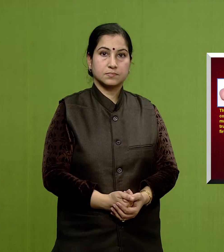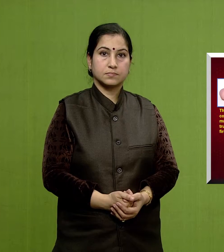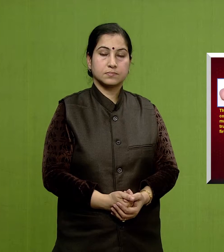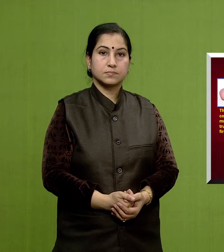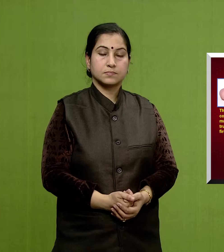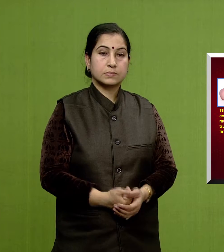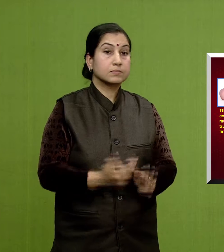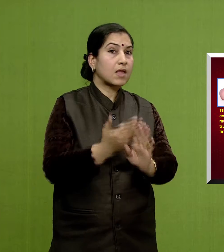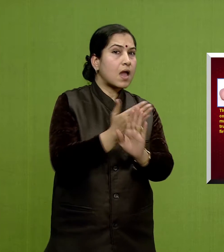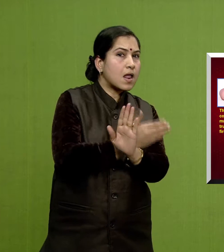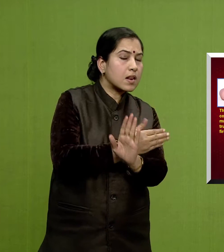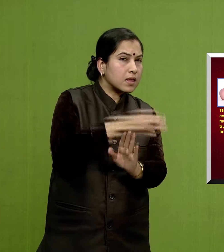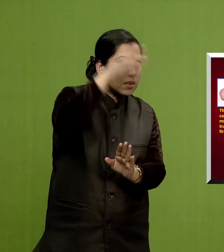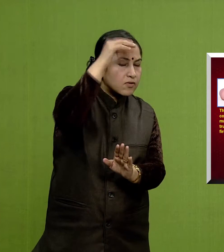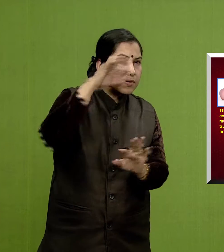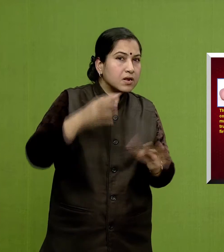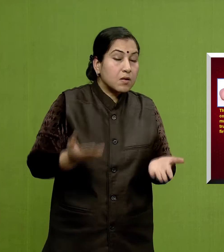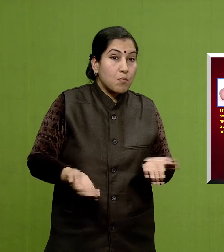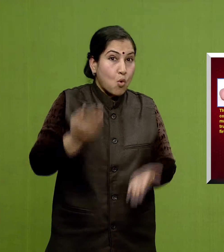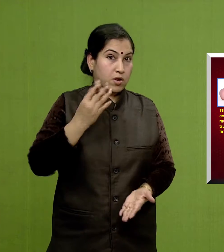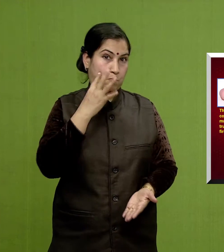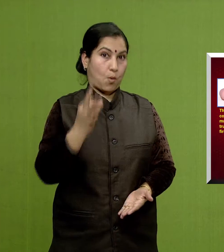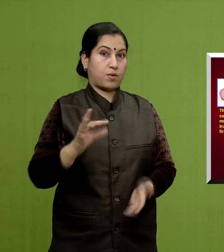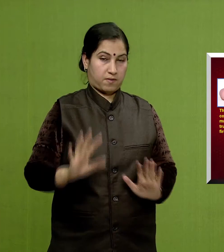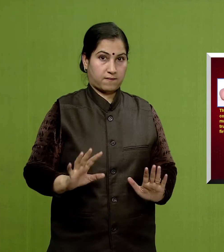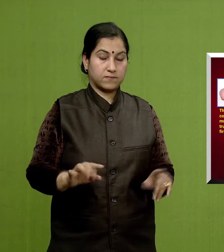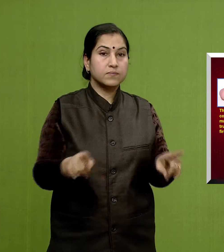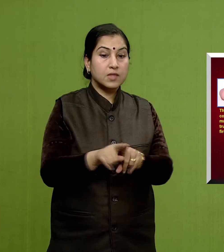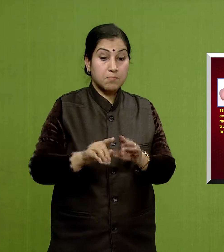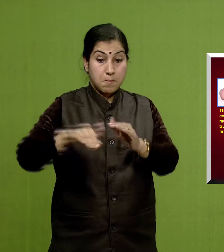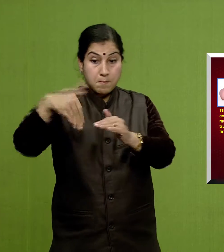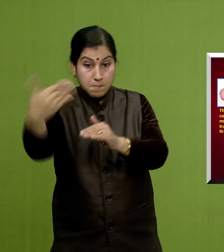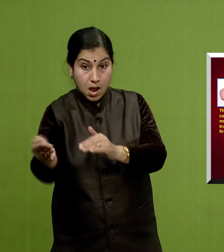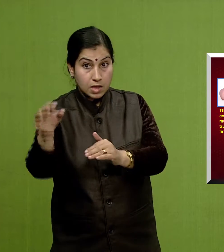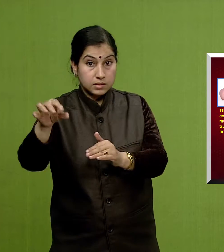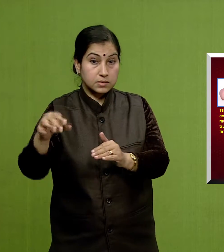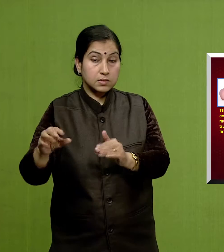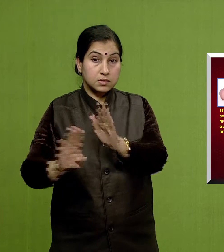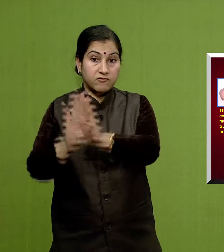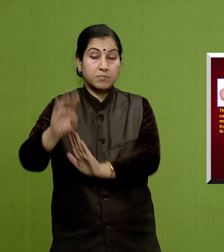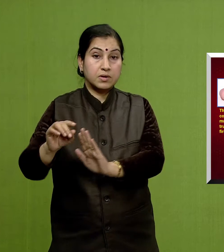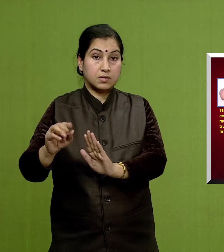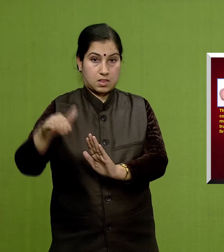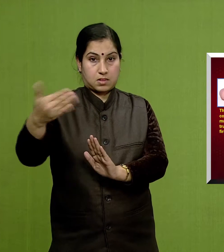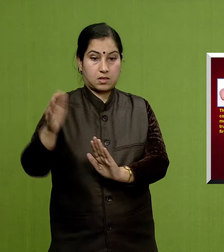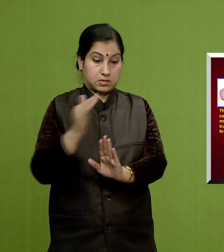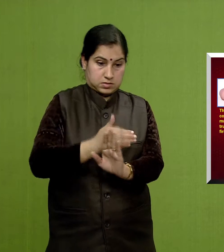Early development is more important than later development. Early